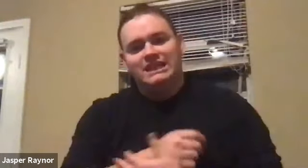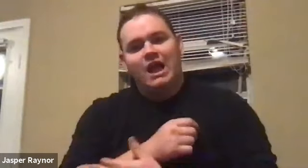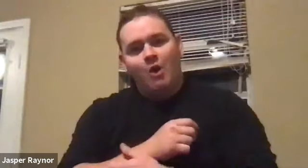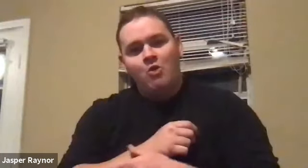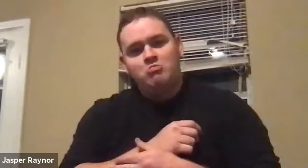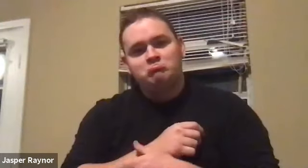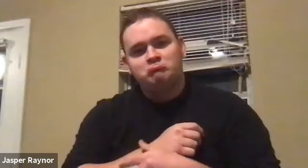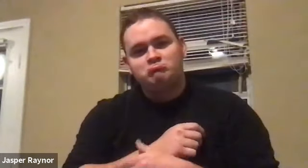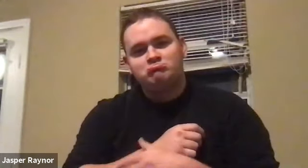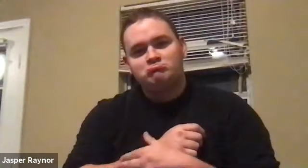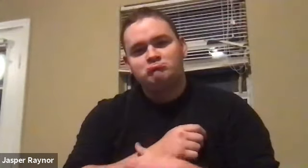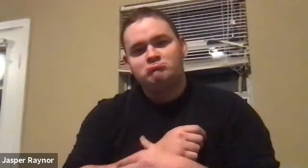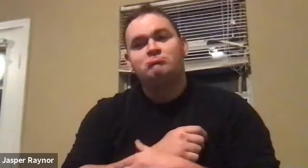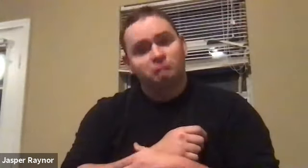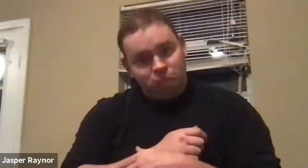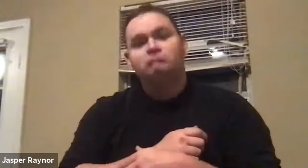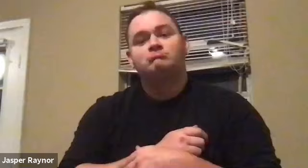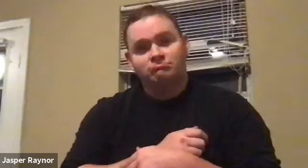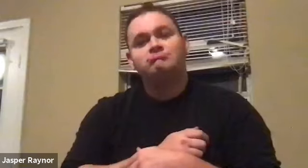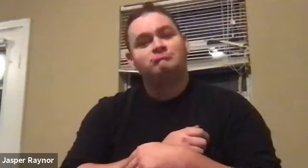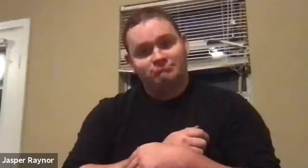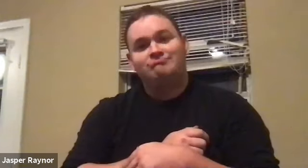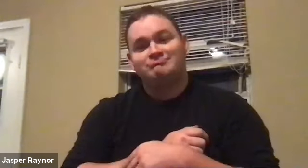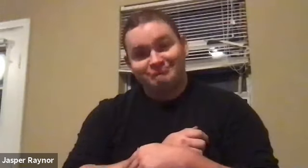Wait, Spider bite? You had a Ow. spider bite?